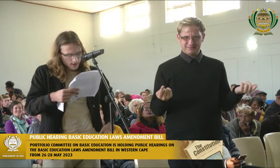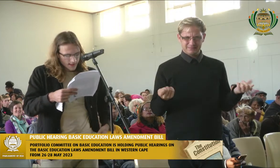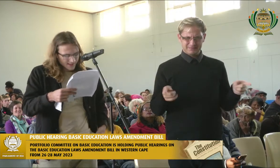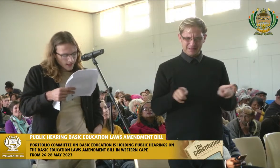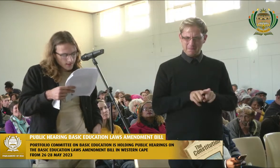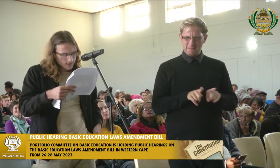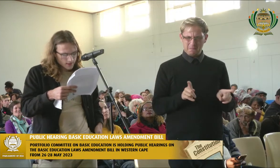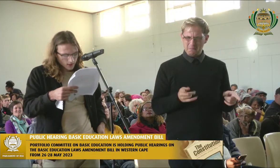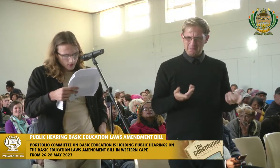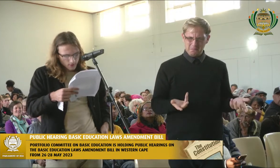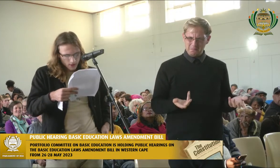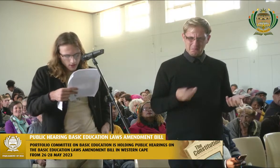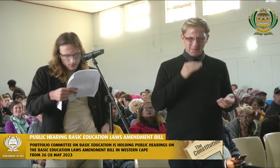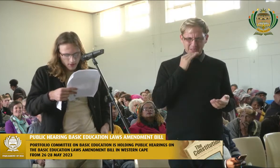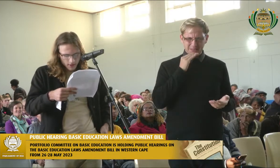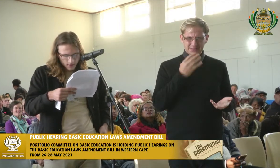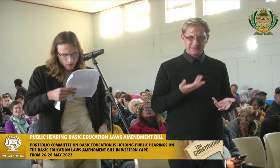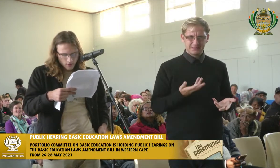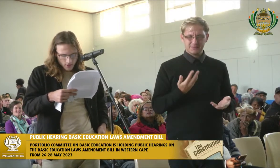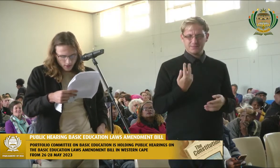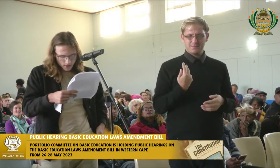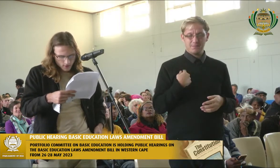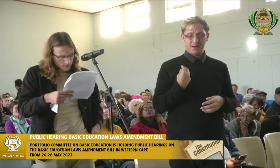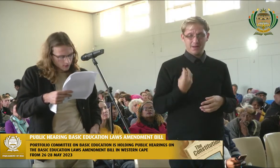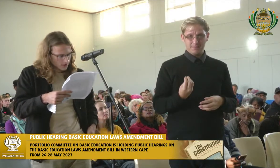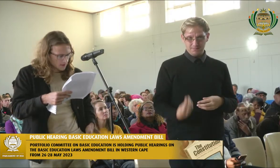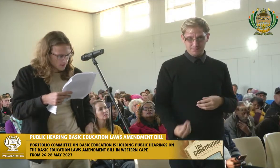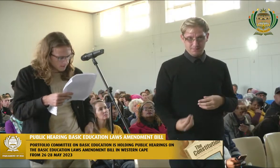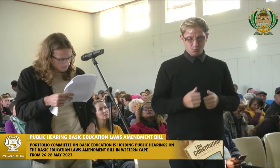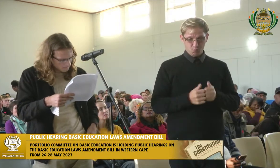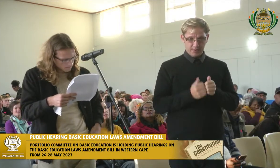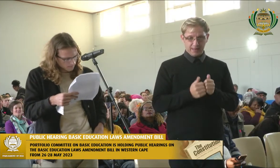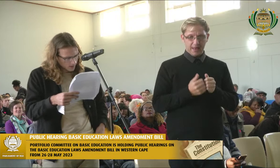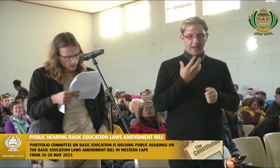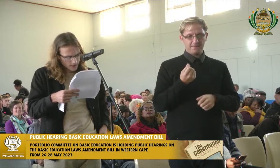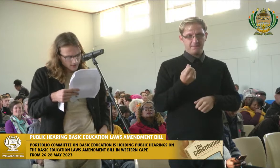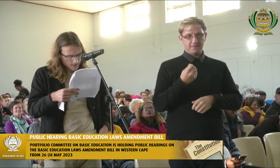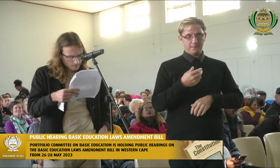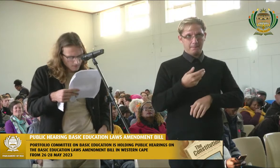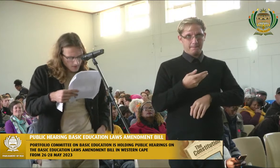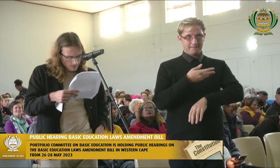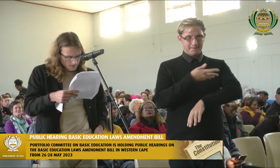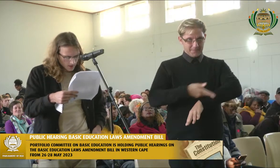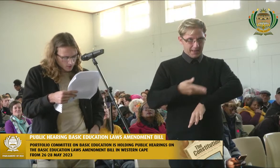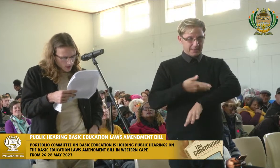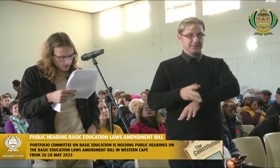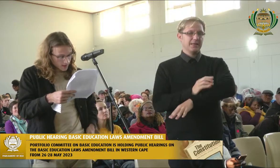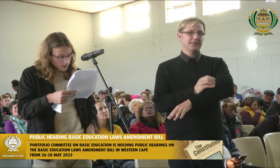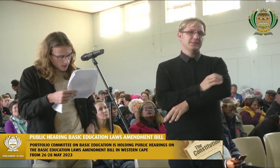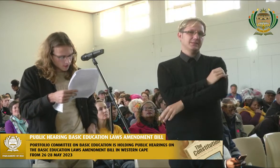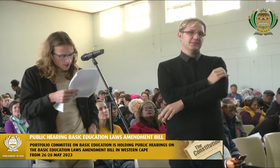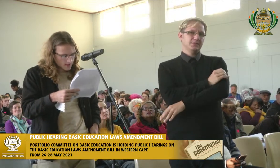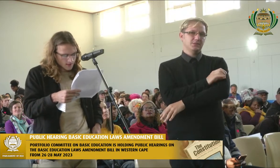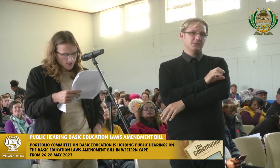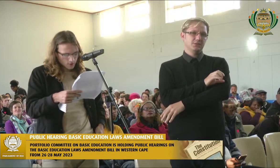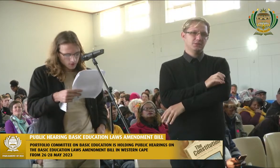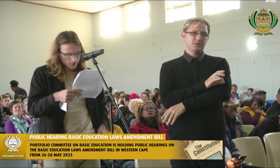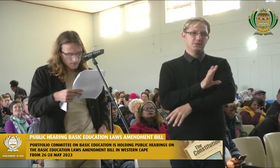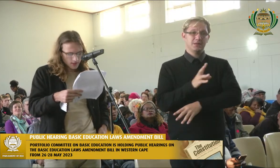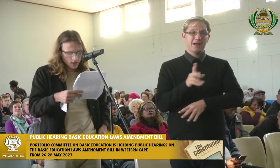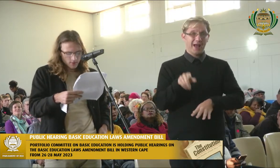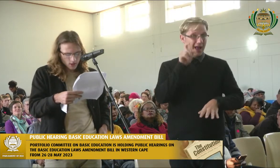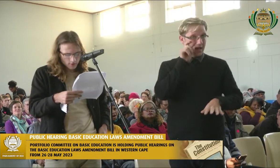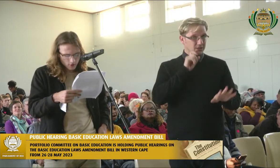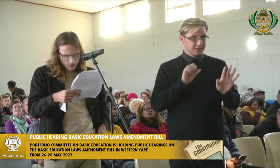last week, exactly 8 years ago, my younger brother was diagnosed with leukemia, blood cancer, then only 6 years